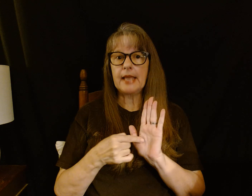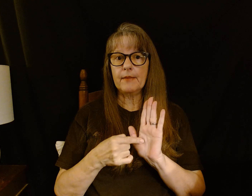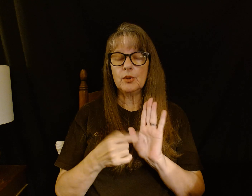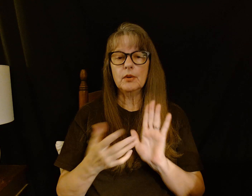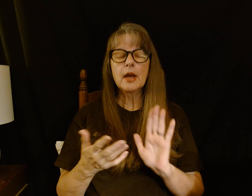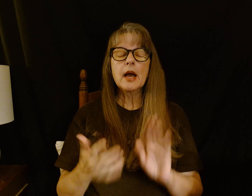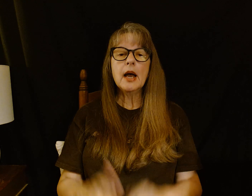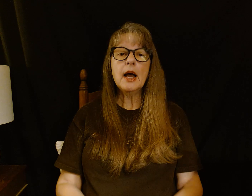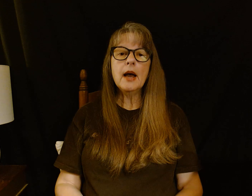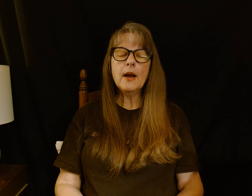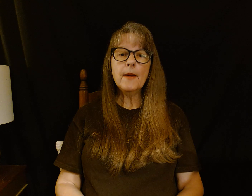example.